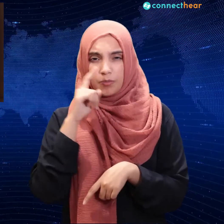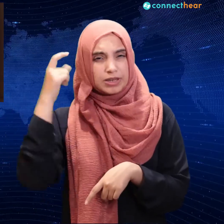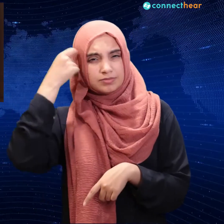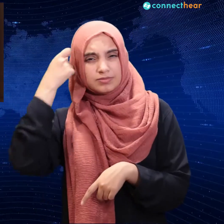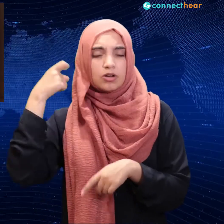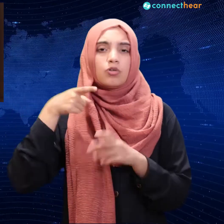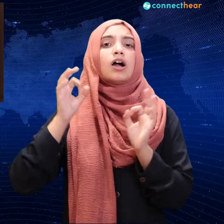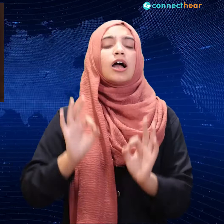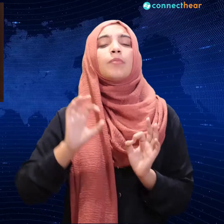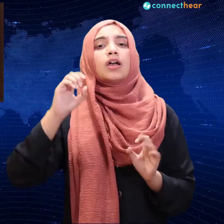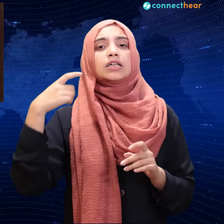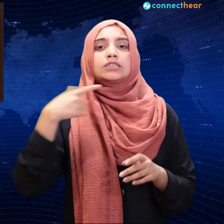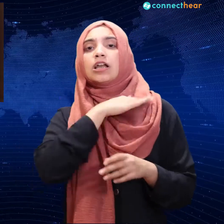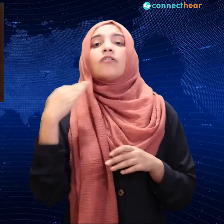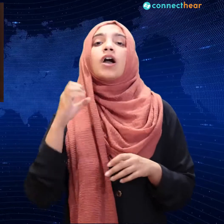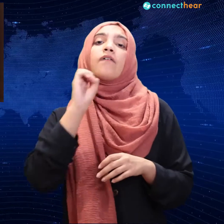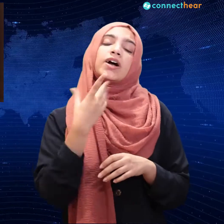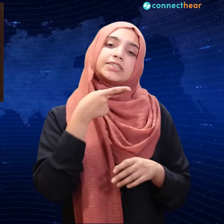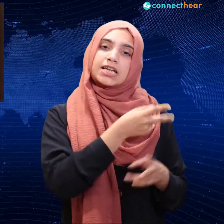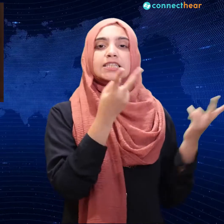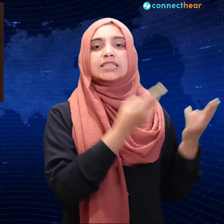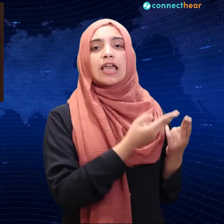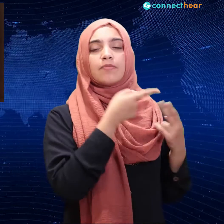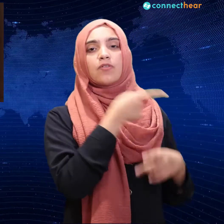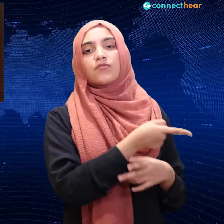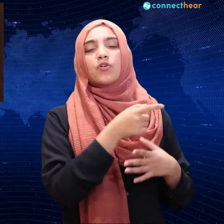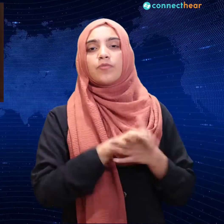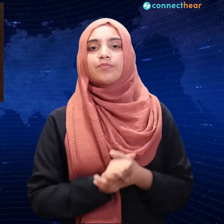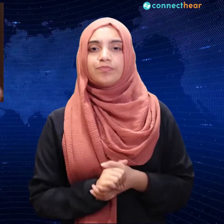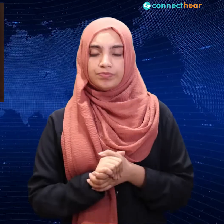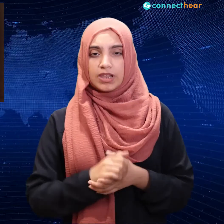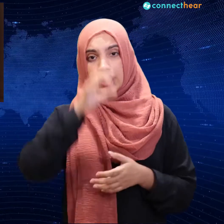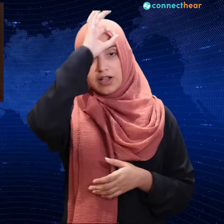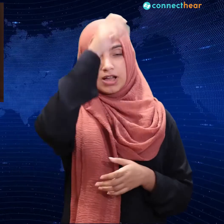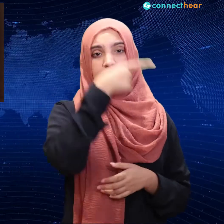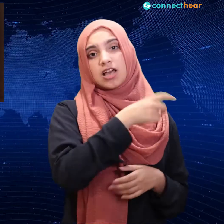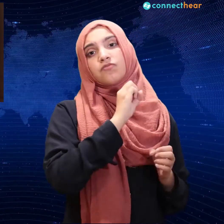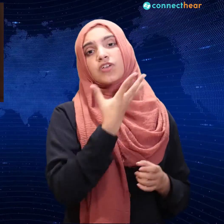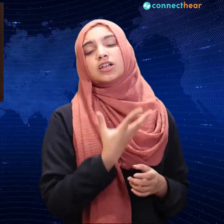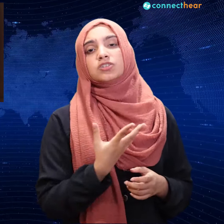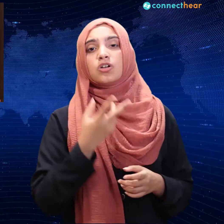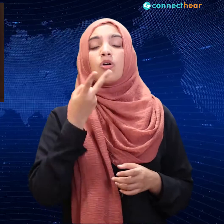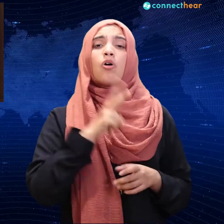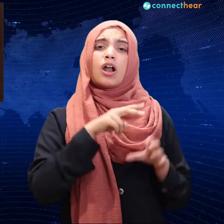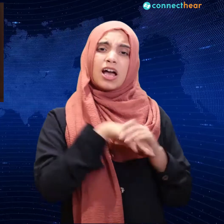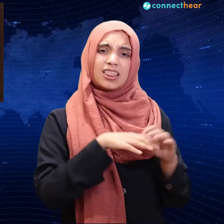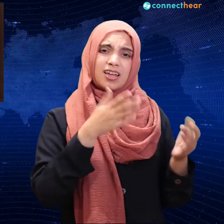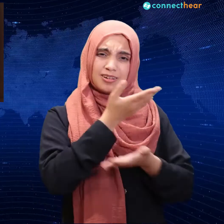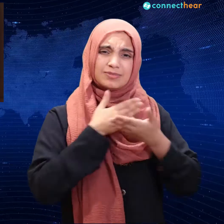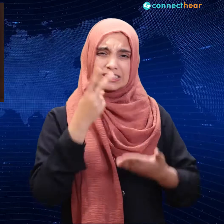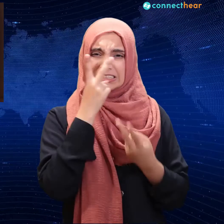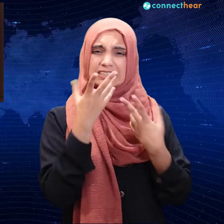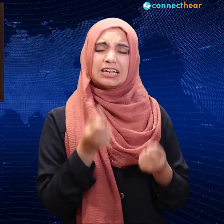Our economy tanked. I mean, we were $150 billion plus we lost to the economy. So here we were on